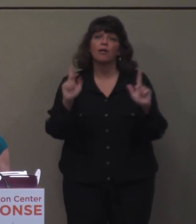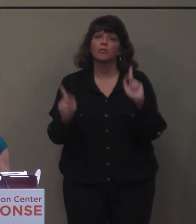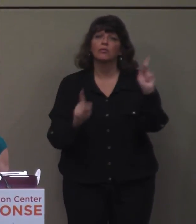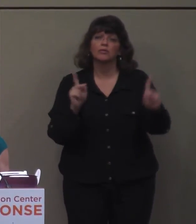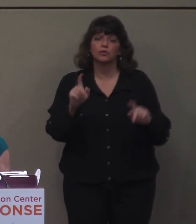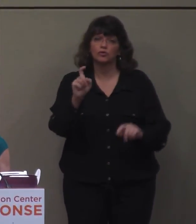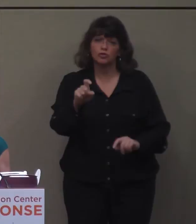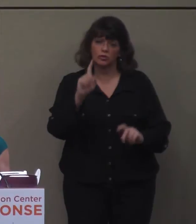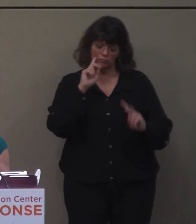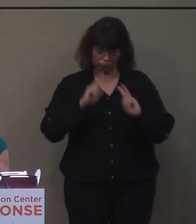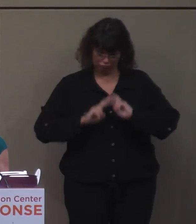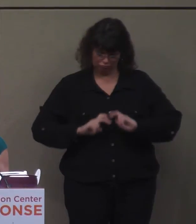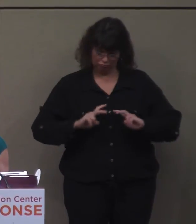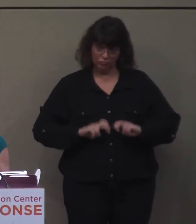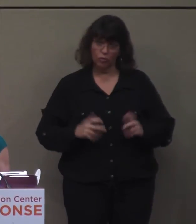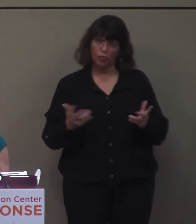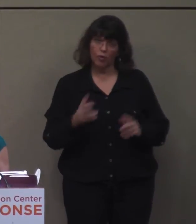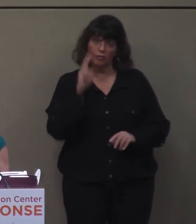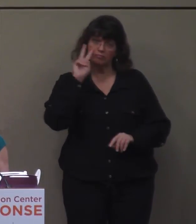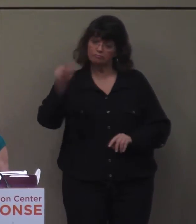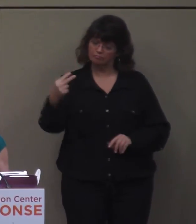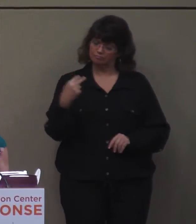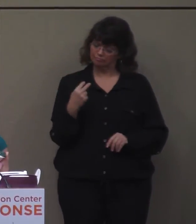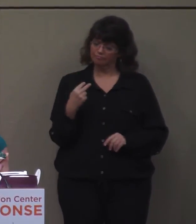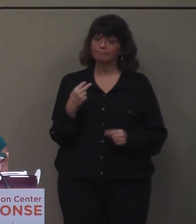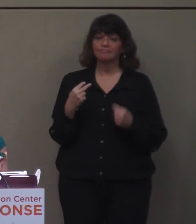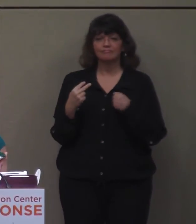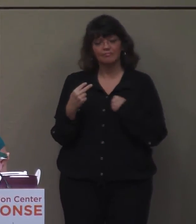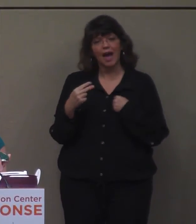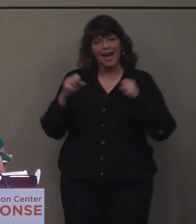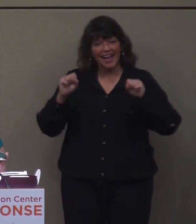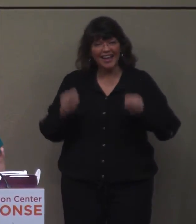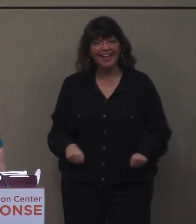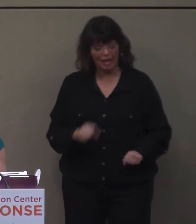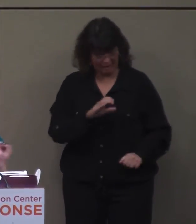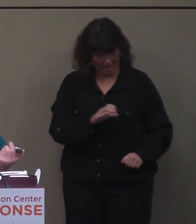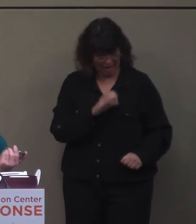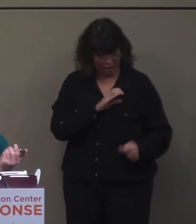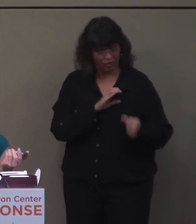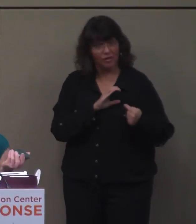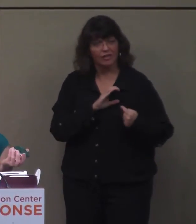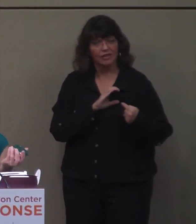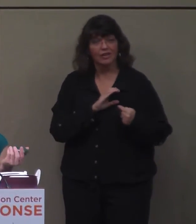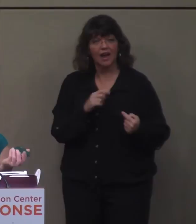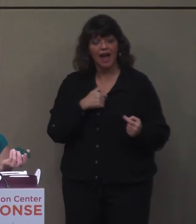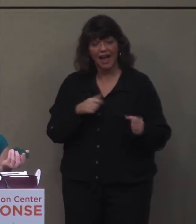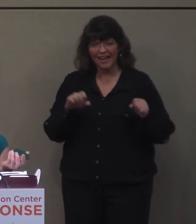and our virtues. What do we bring to the table? You know, there's a really great website,